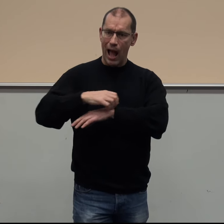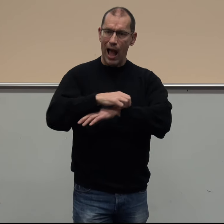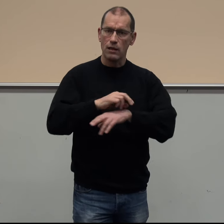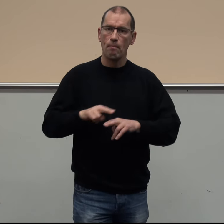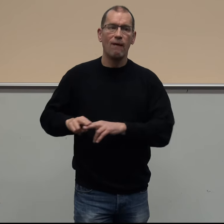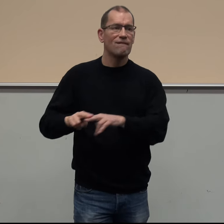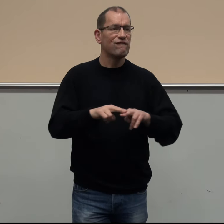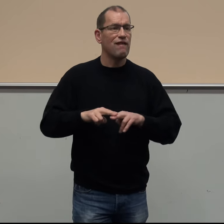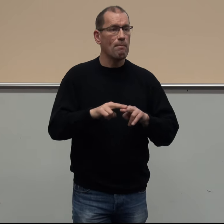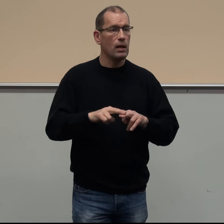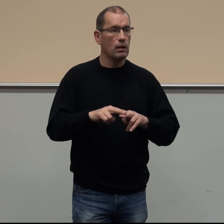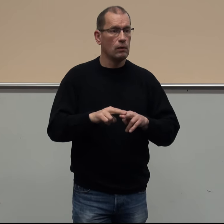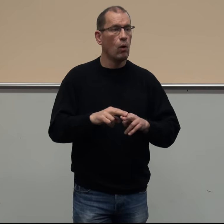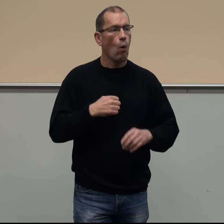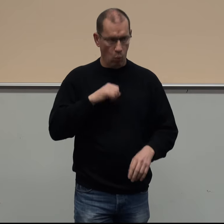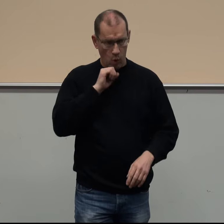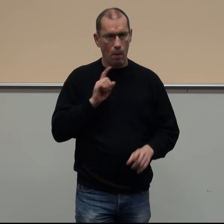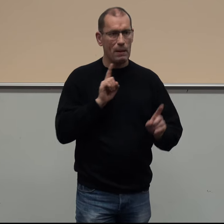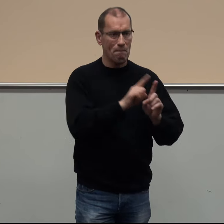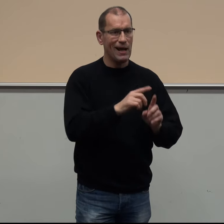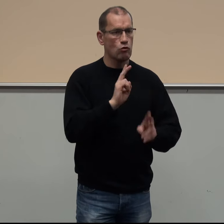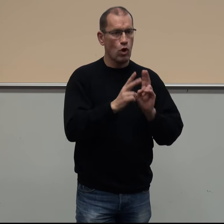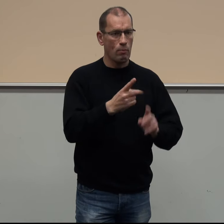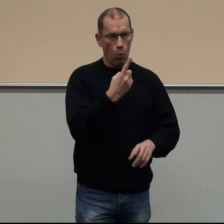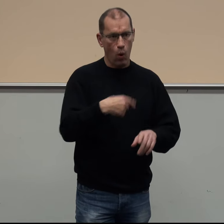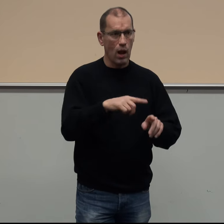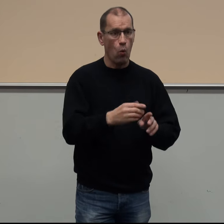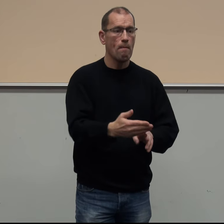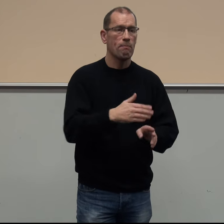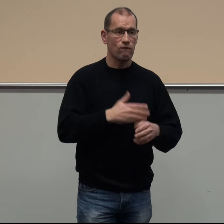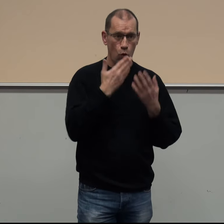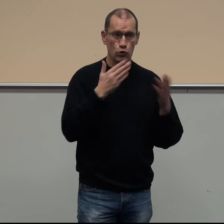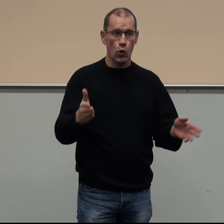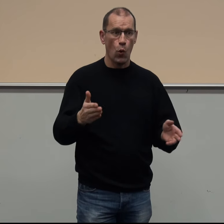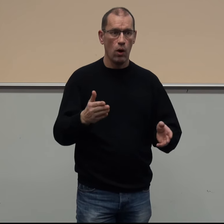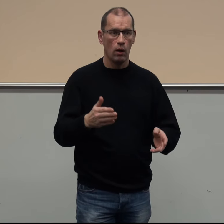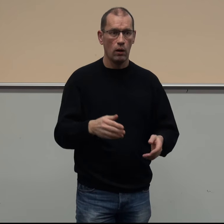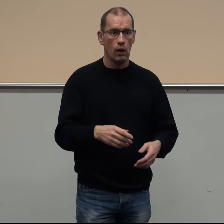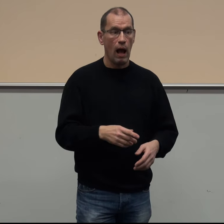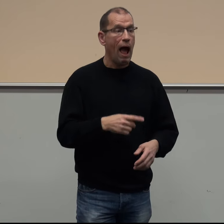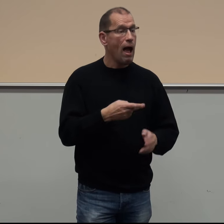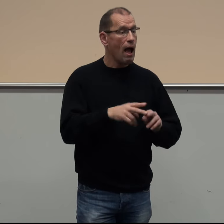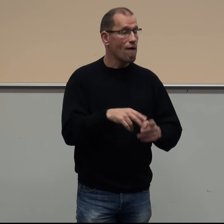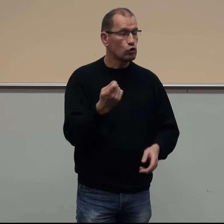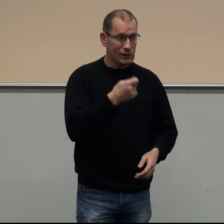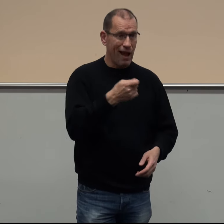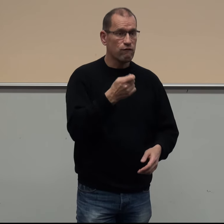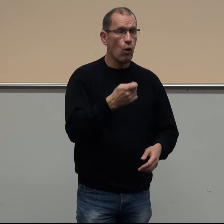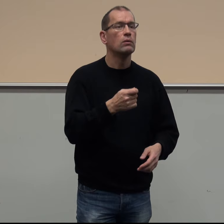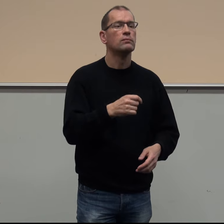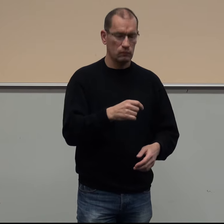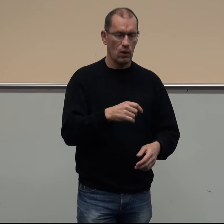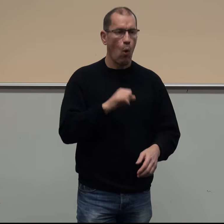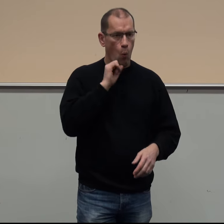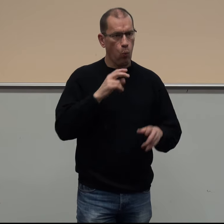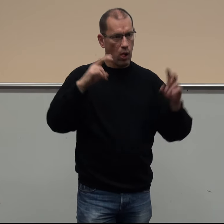giving six of us six seats to go and see the Adams Family. So we'll be meeting the interpreter beforehand, doing that before the show.